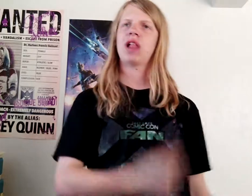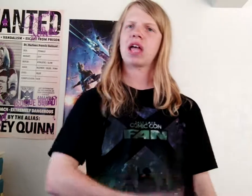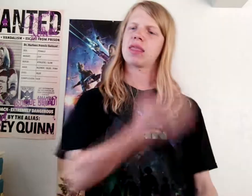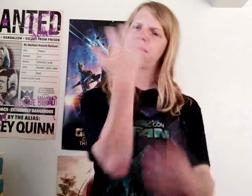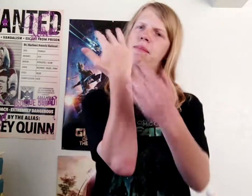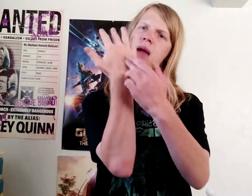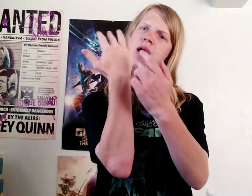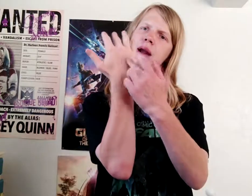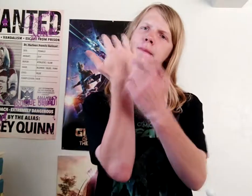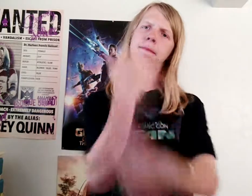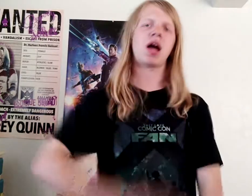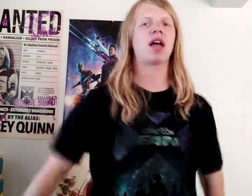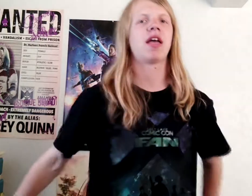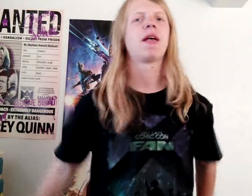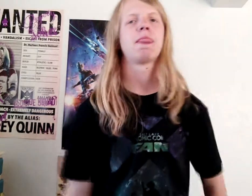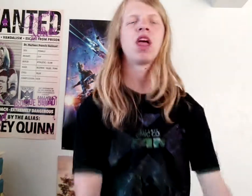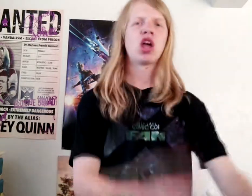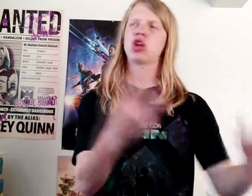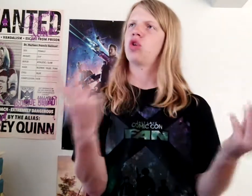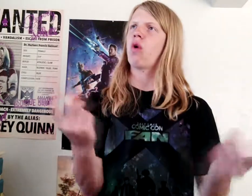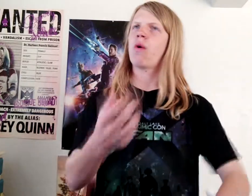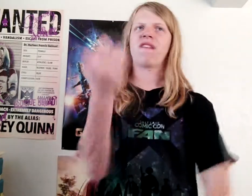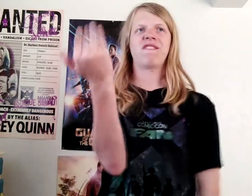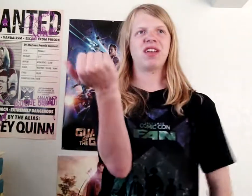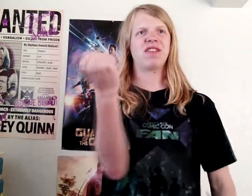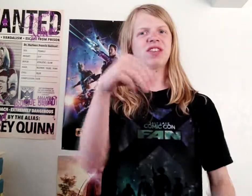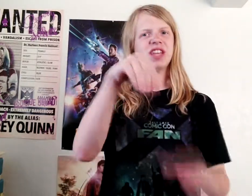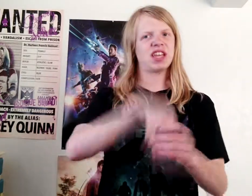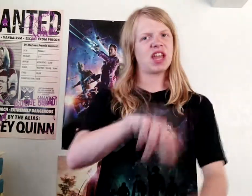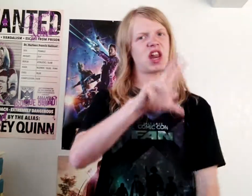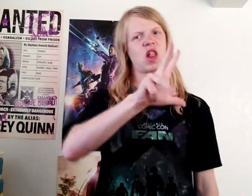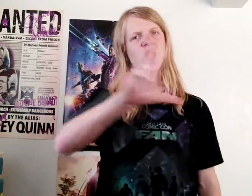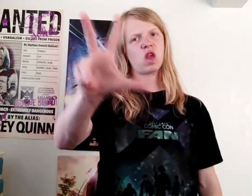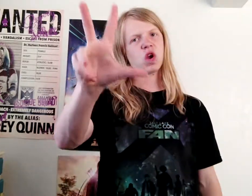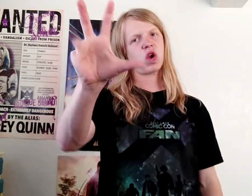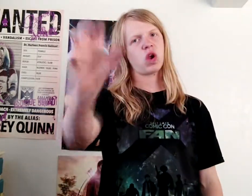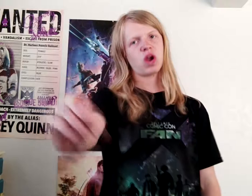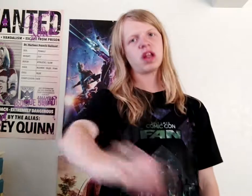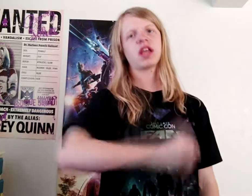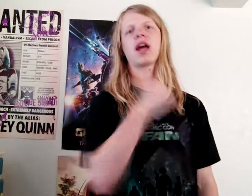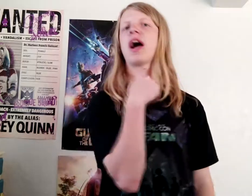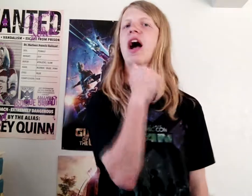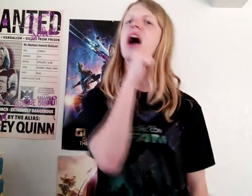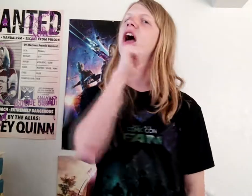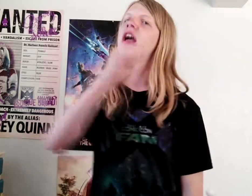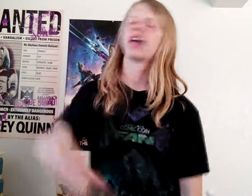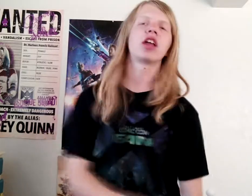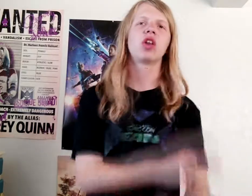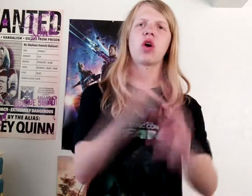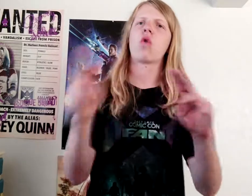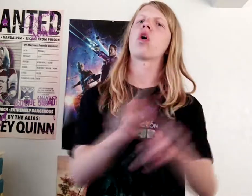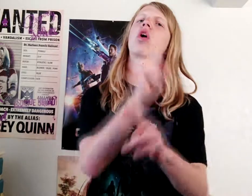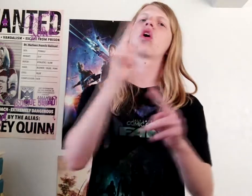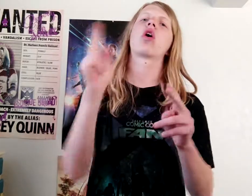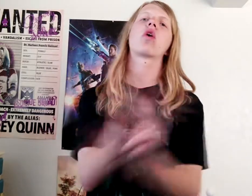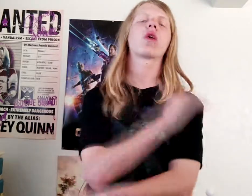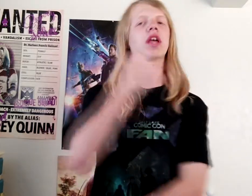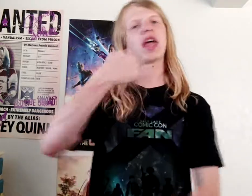the back of my hand. Doing 15 and 30, I ain't in no hurry.